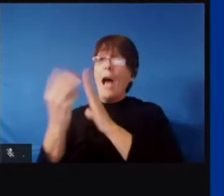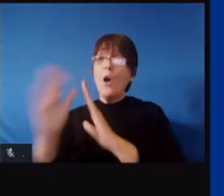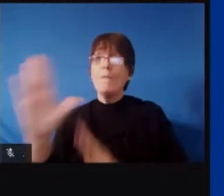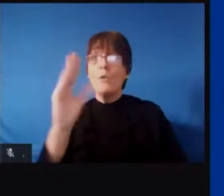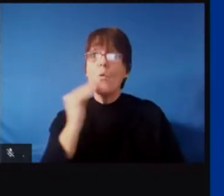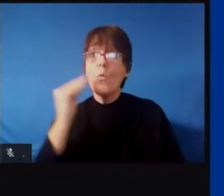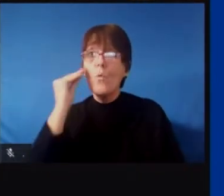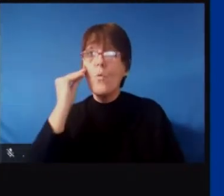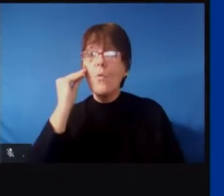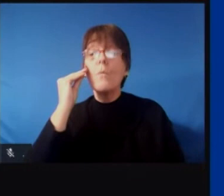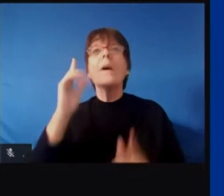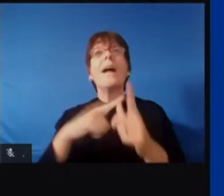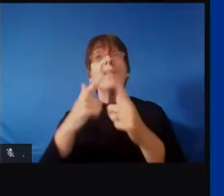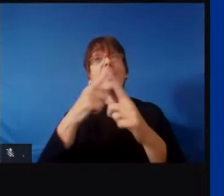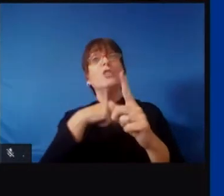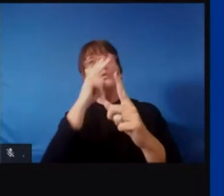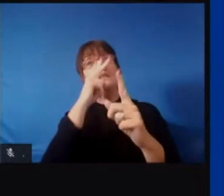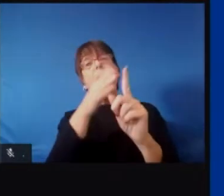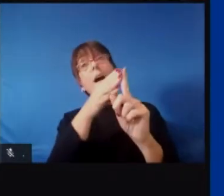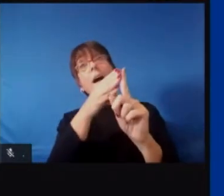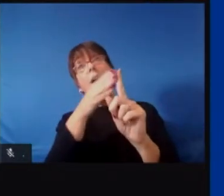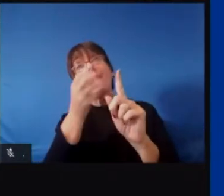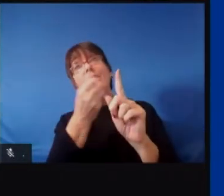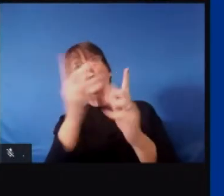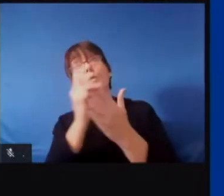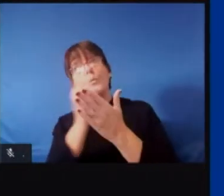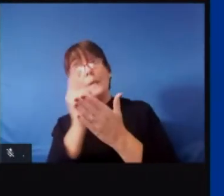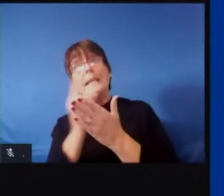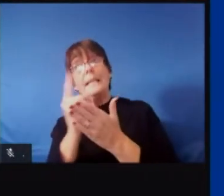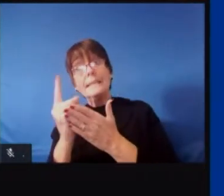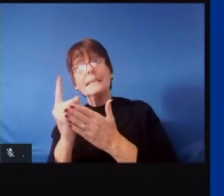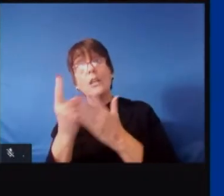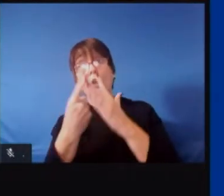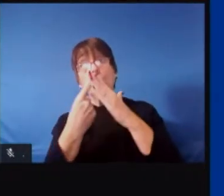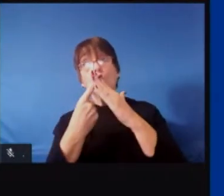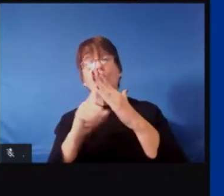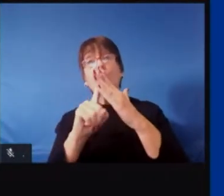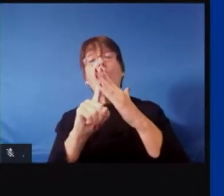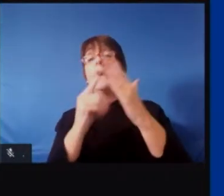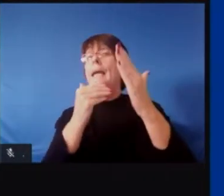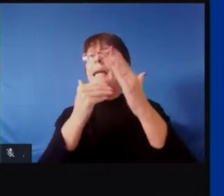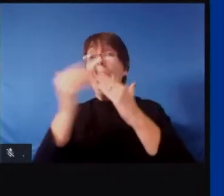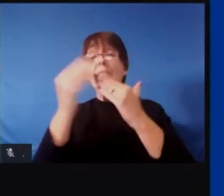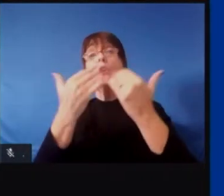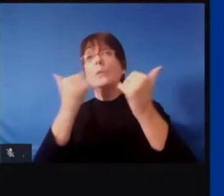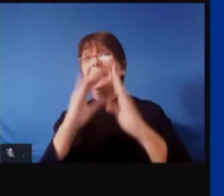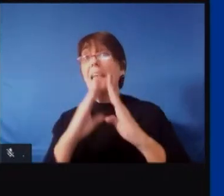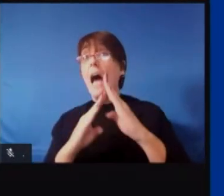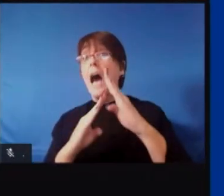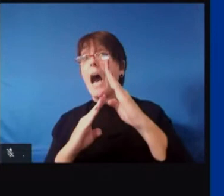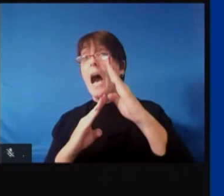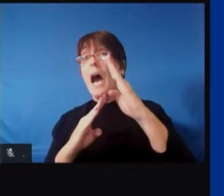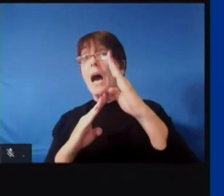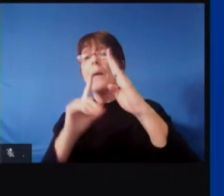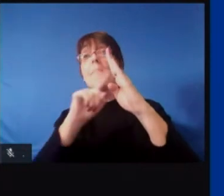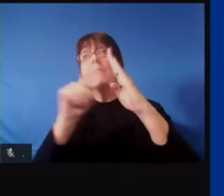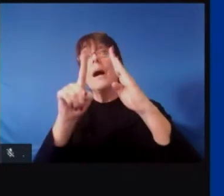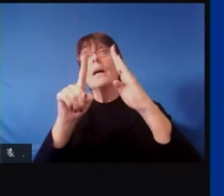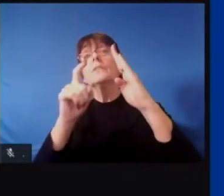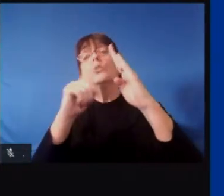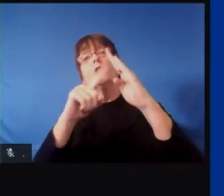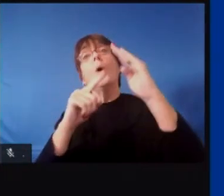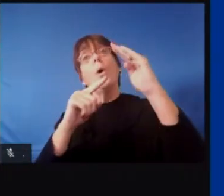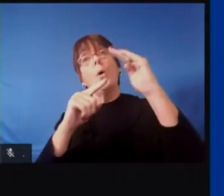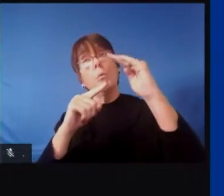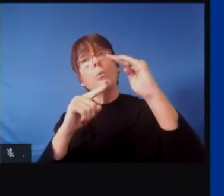at that point, you see over the next few weeks that we begin to, even though it's pretty steep, that rate of rise starts